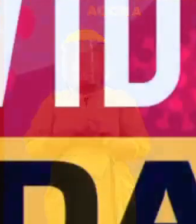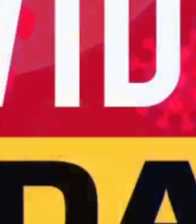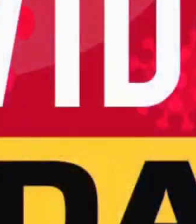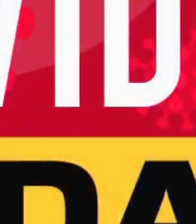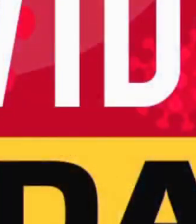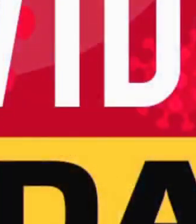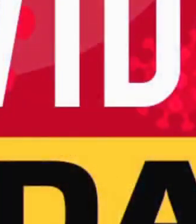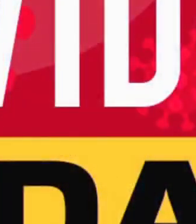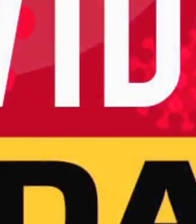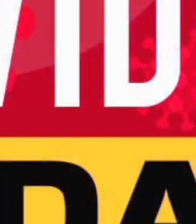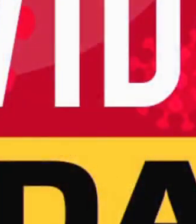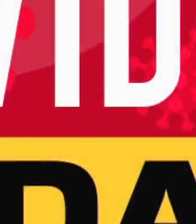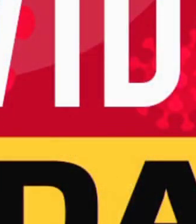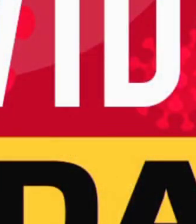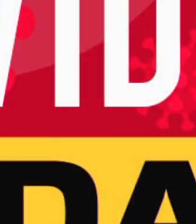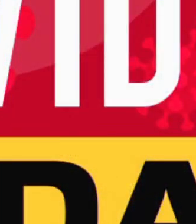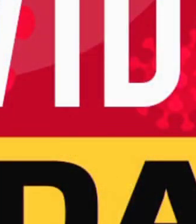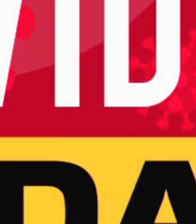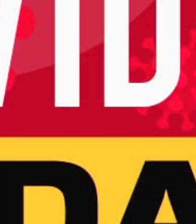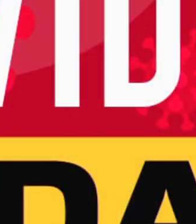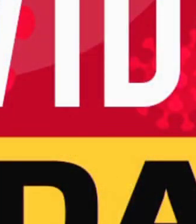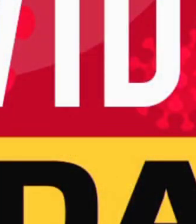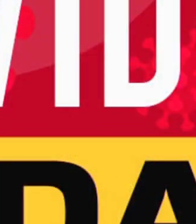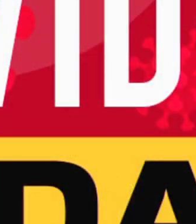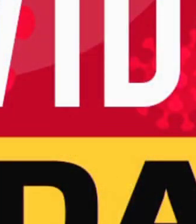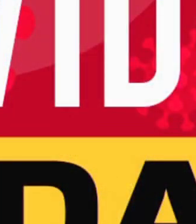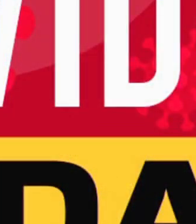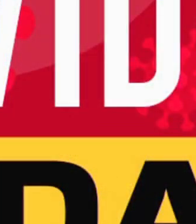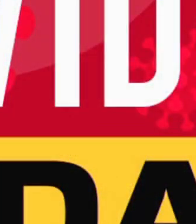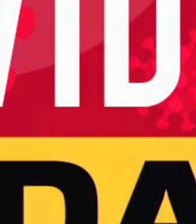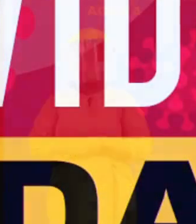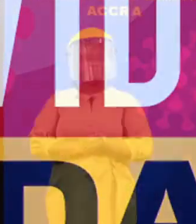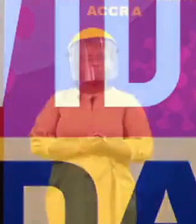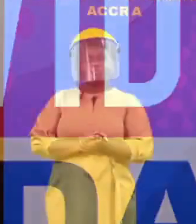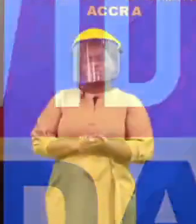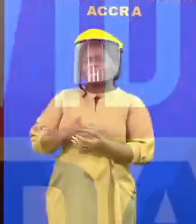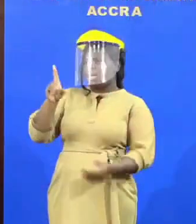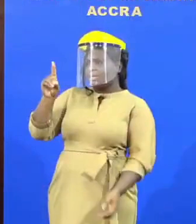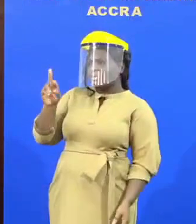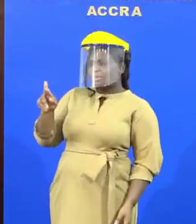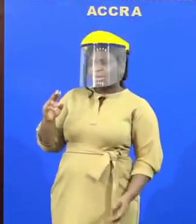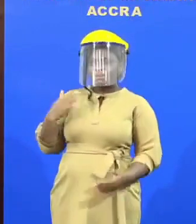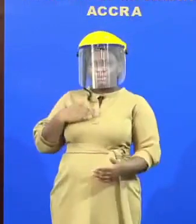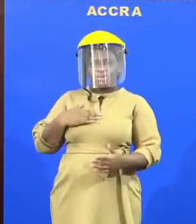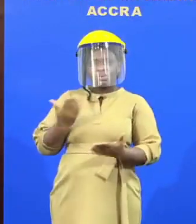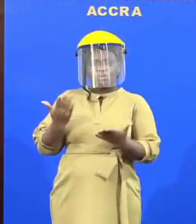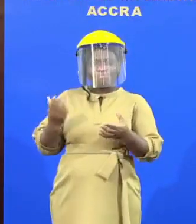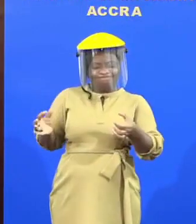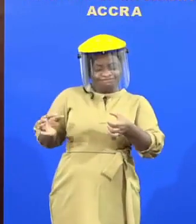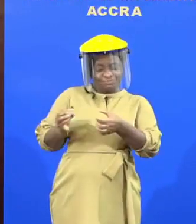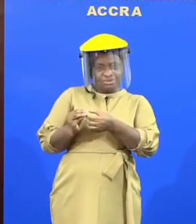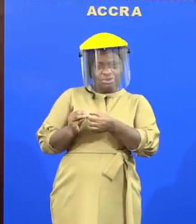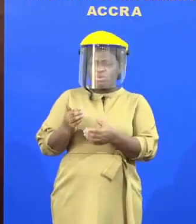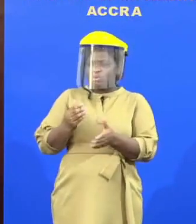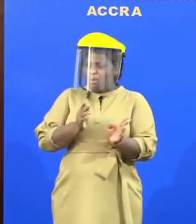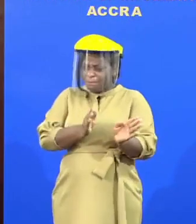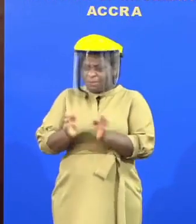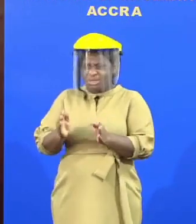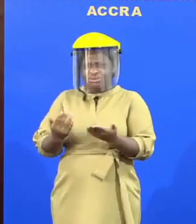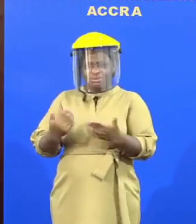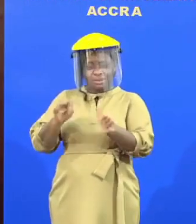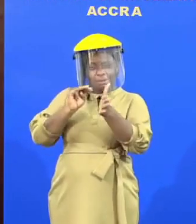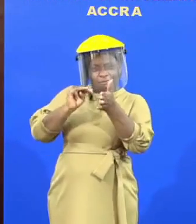best directed to them. Doc, let me box these questions together. Do you plan on doing